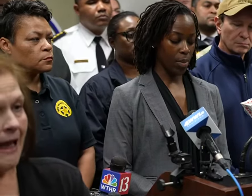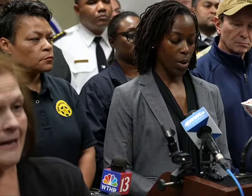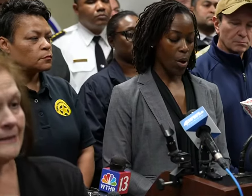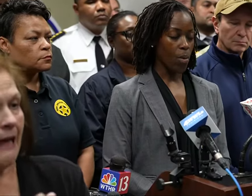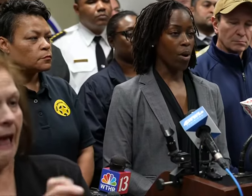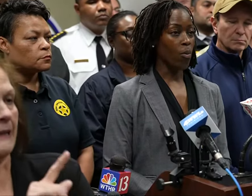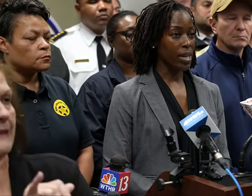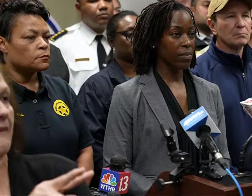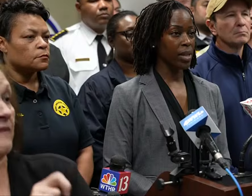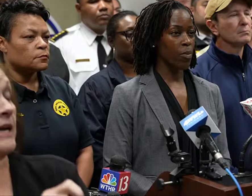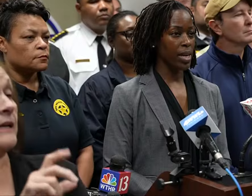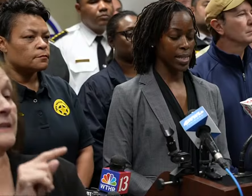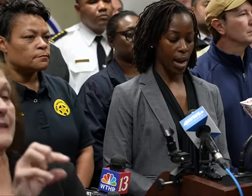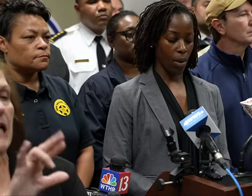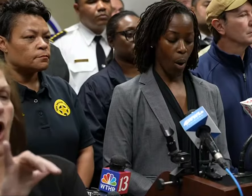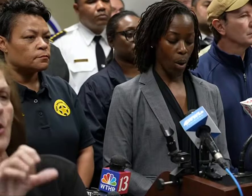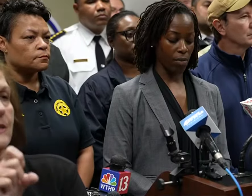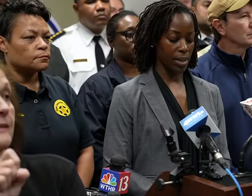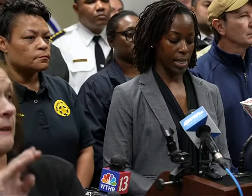terrorism.